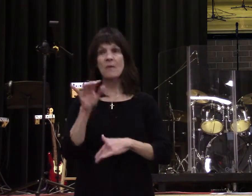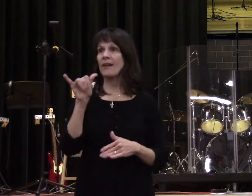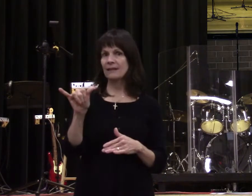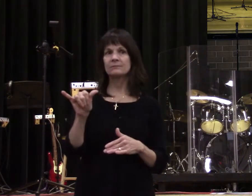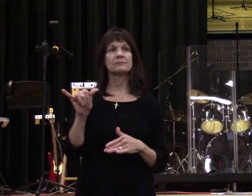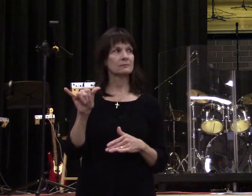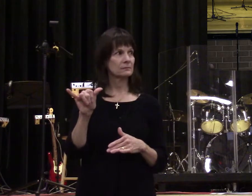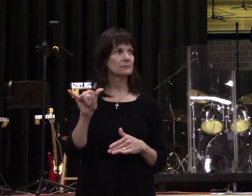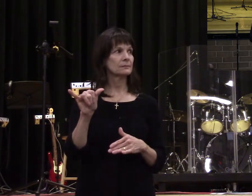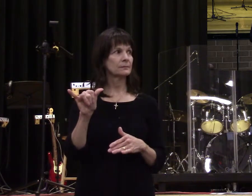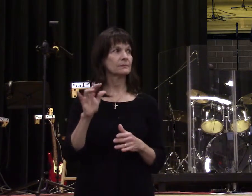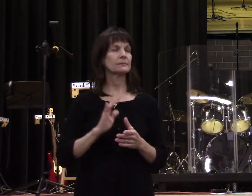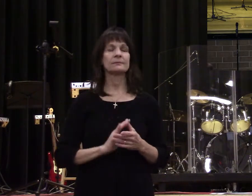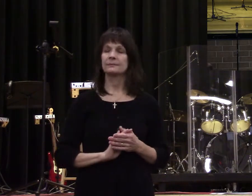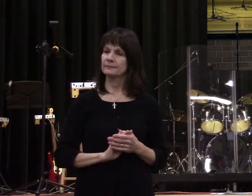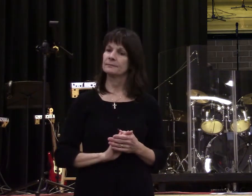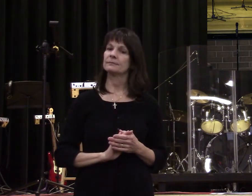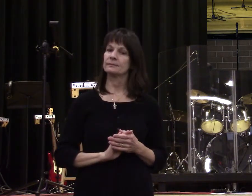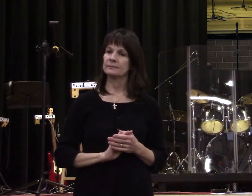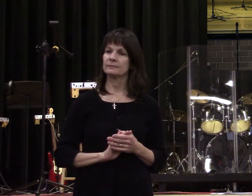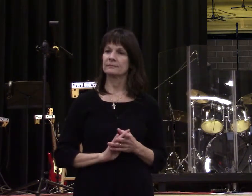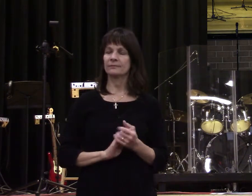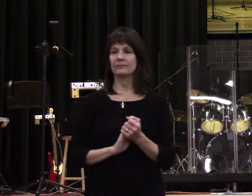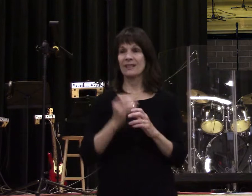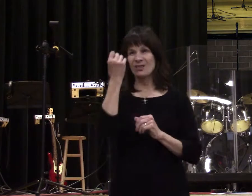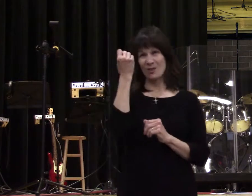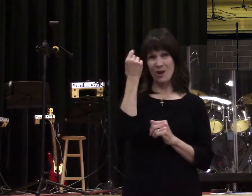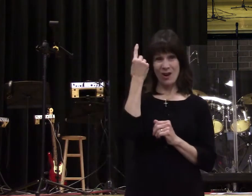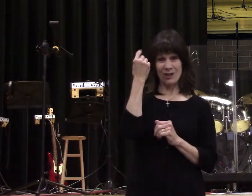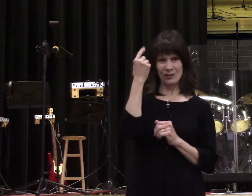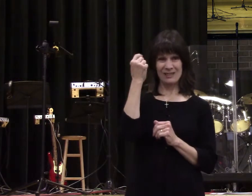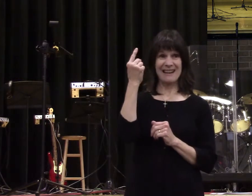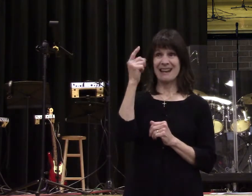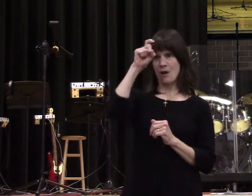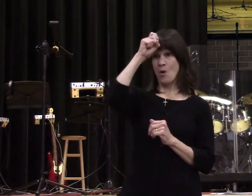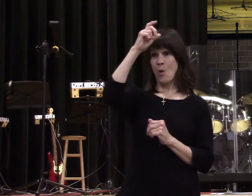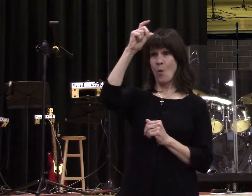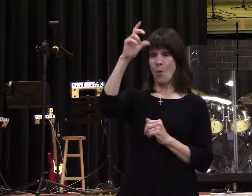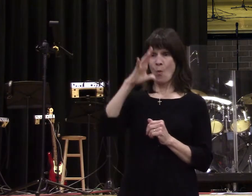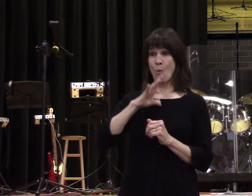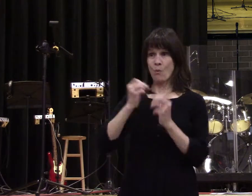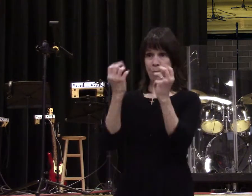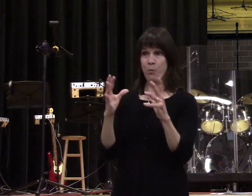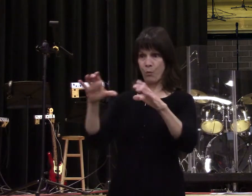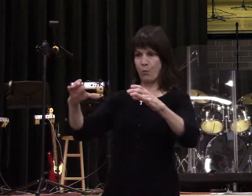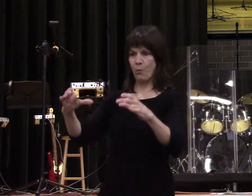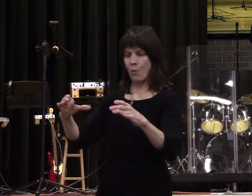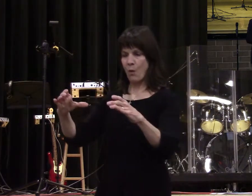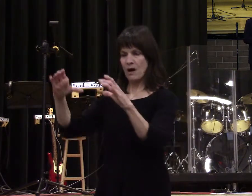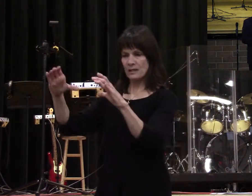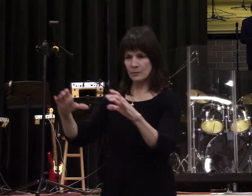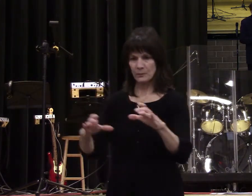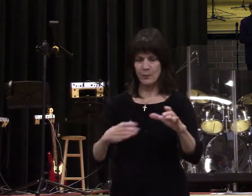the word, that it doesn't say Jesus was a baby. It says he was a child and he was no longer in a manger. He was now in a house. That's just what